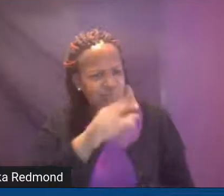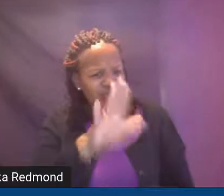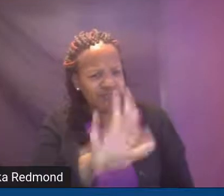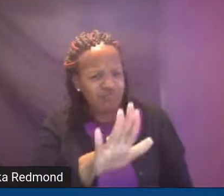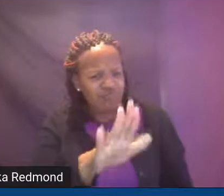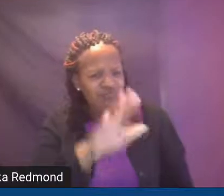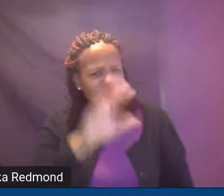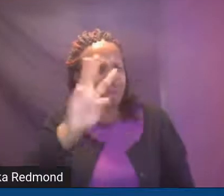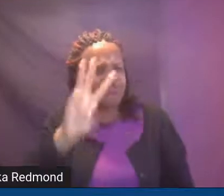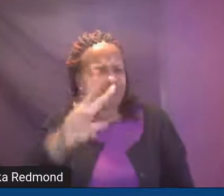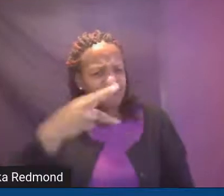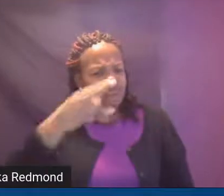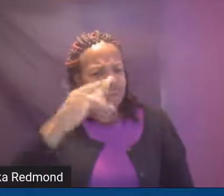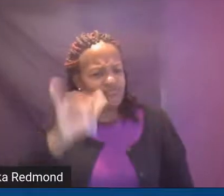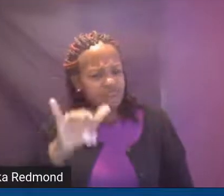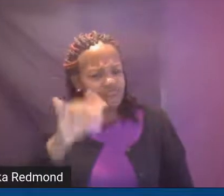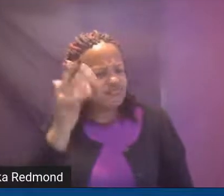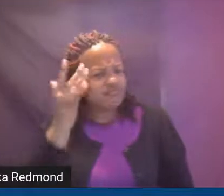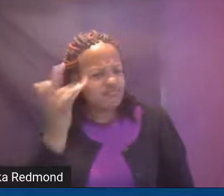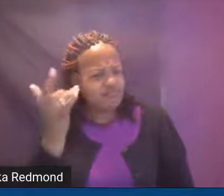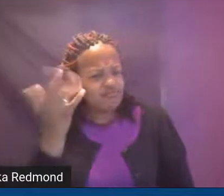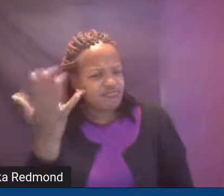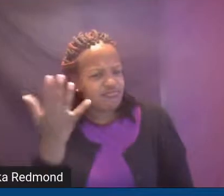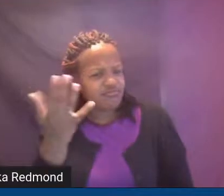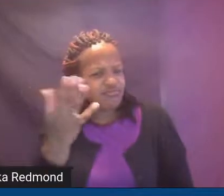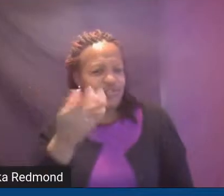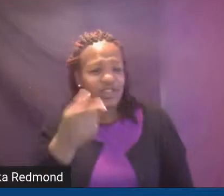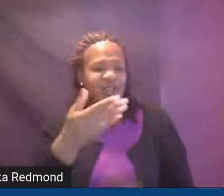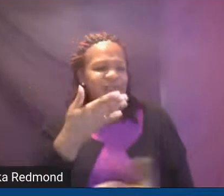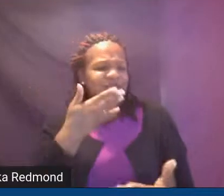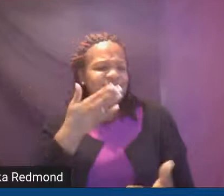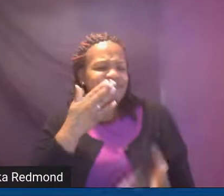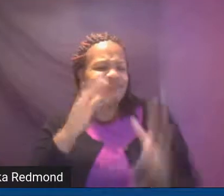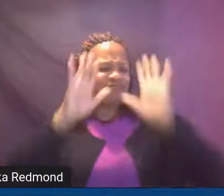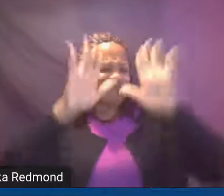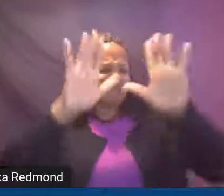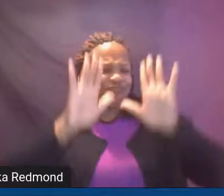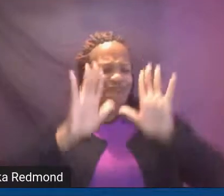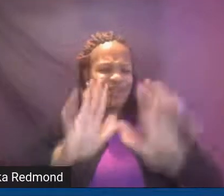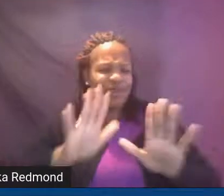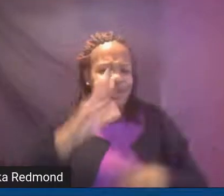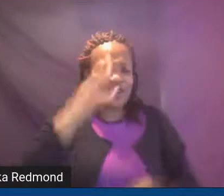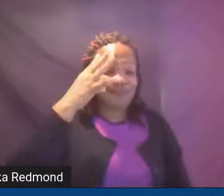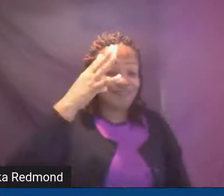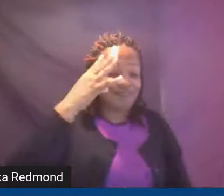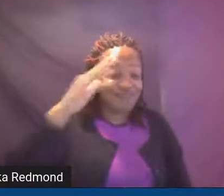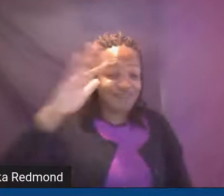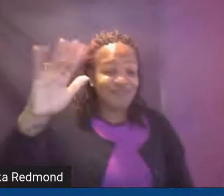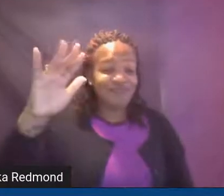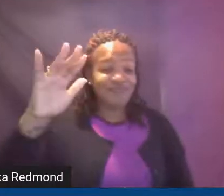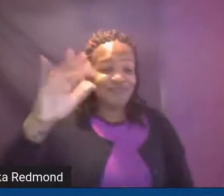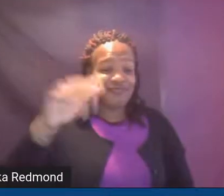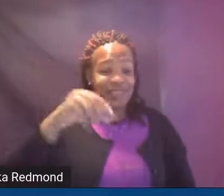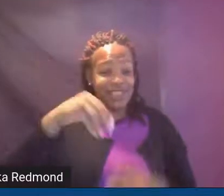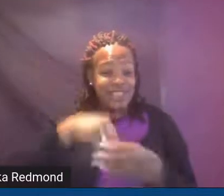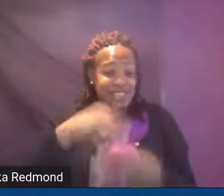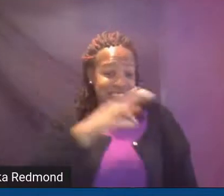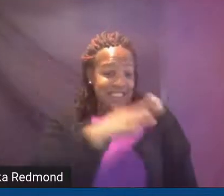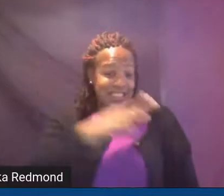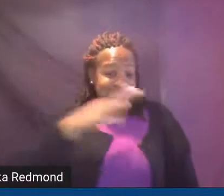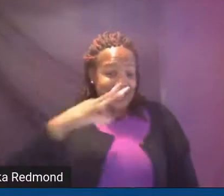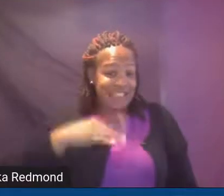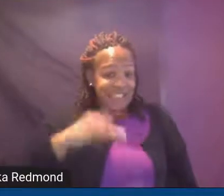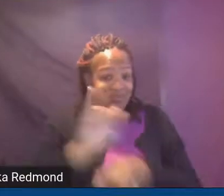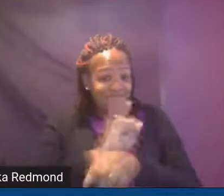said, one of the great philosopher I have met in this from the staffing industry, and with that would love to